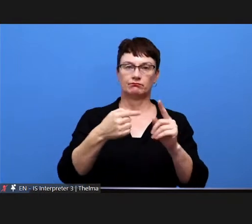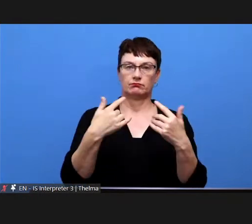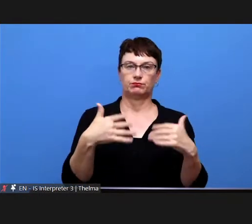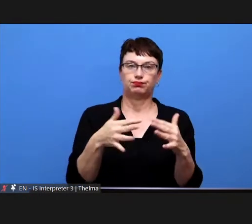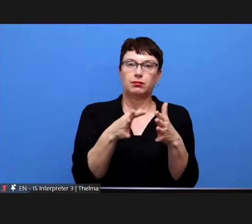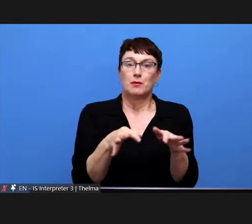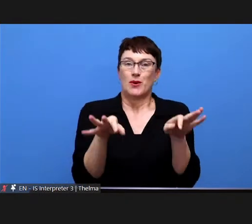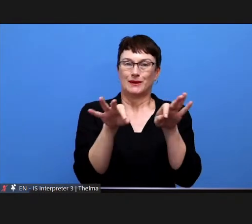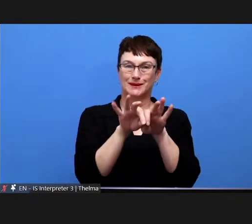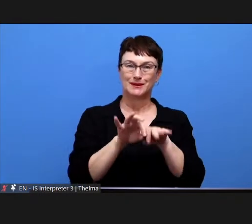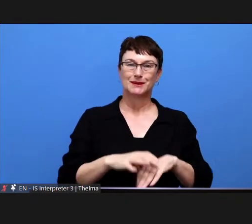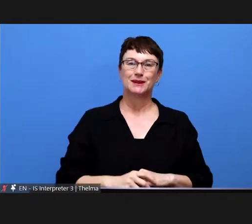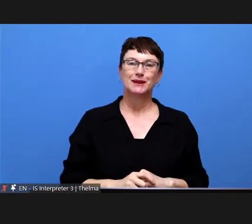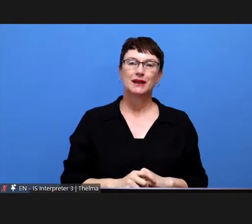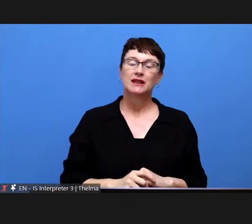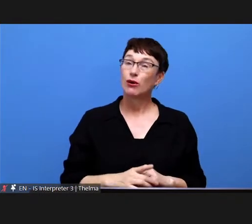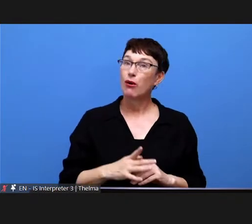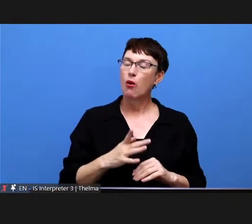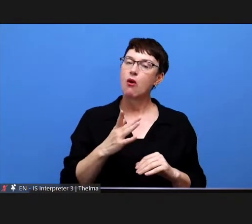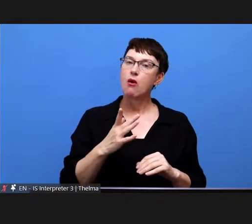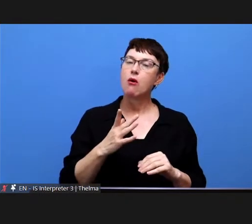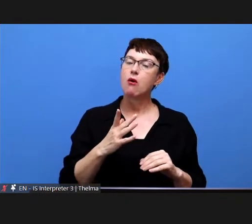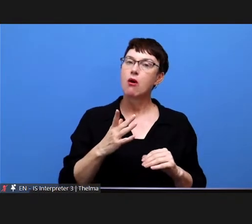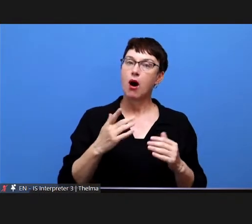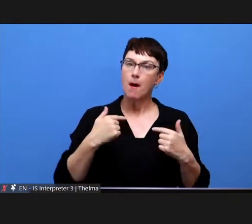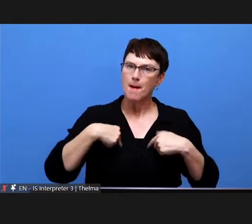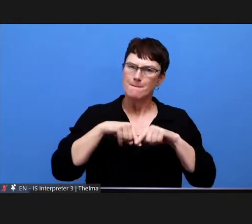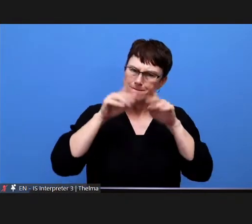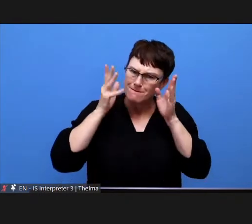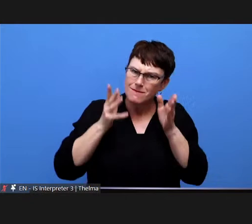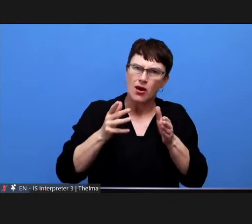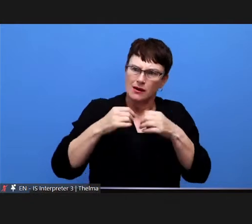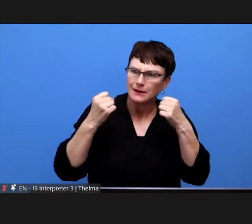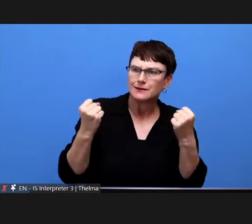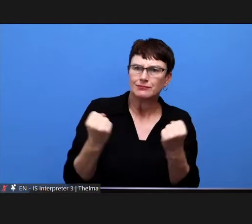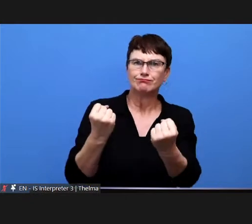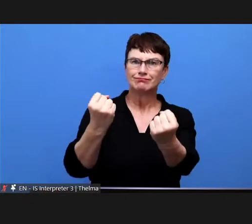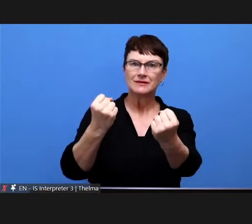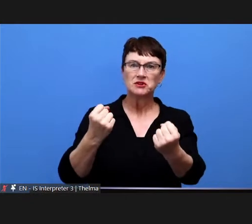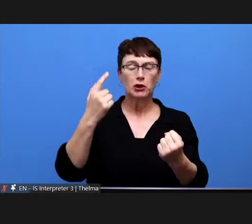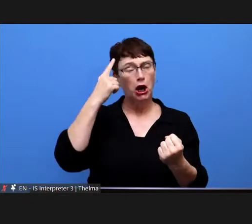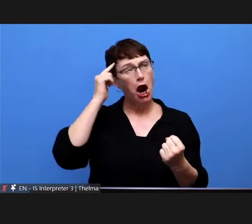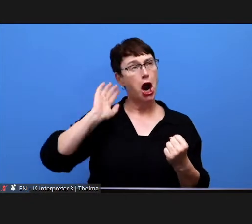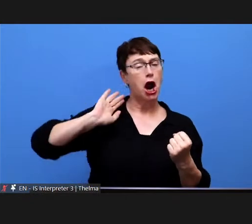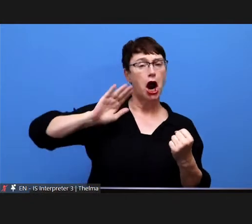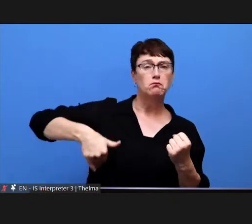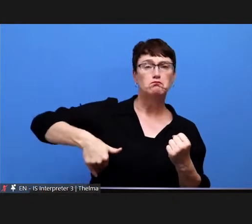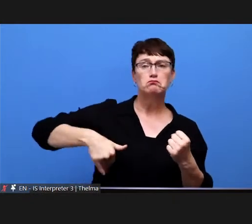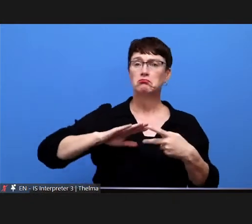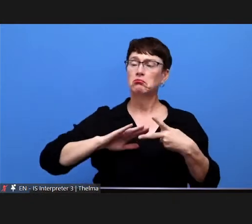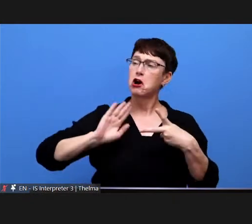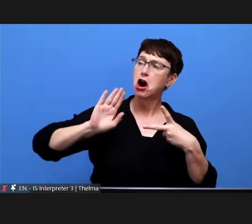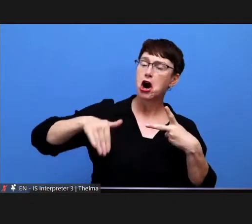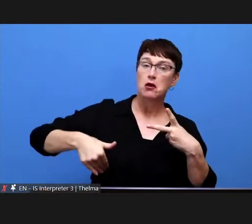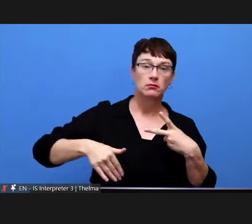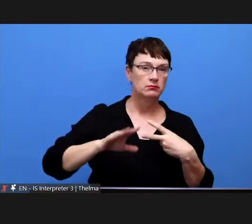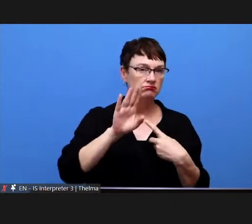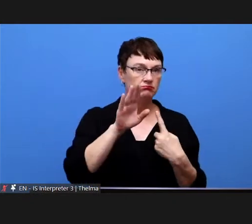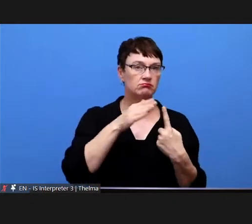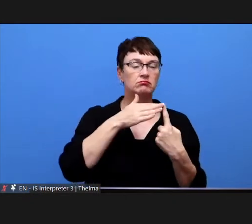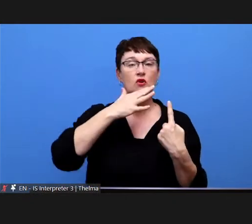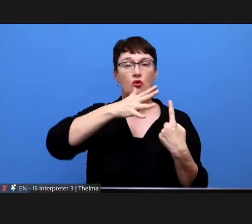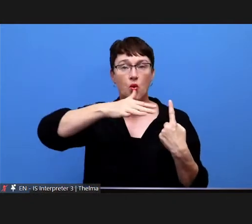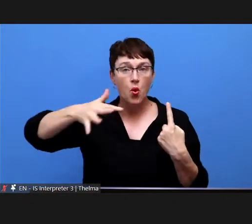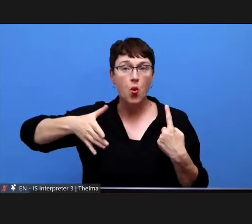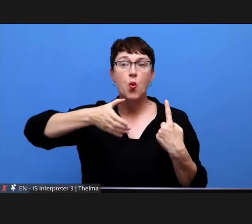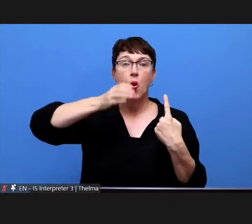time, the only thing citizens are waiting for you to be re-elected is services, water, sanitation, whatever, they